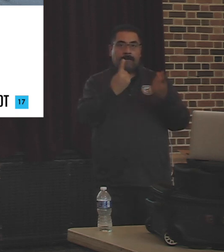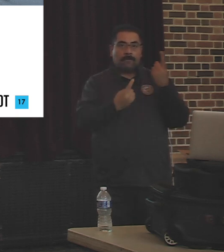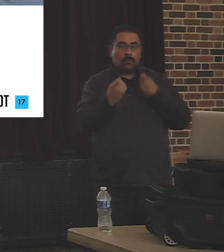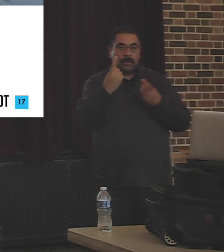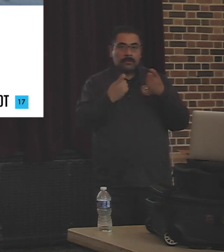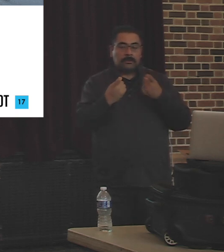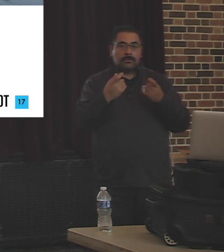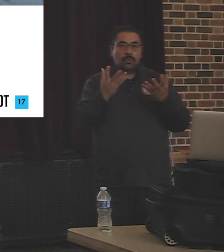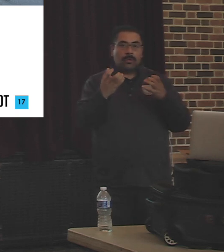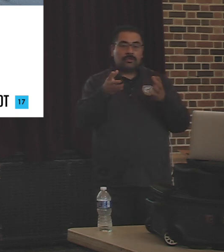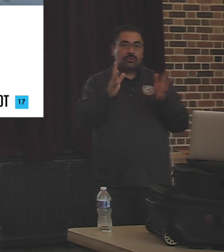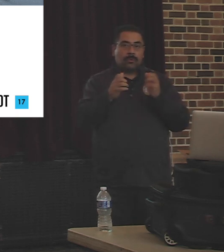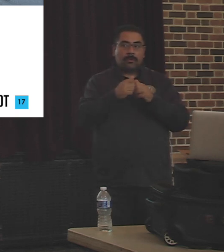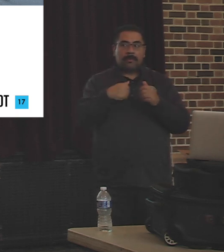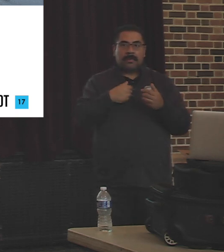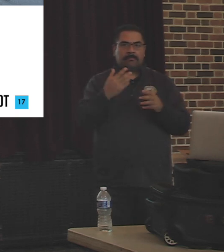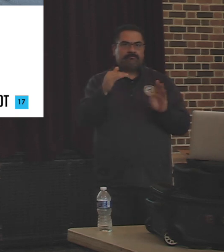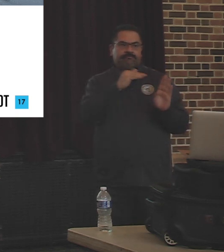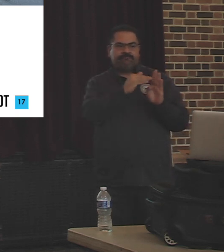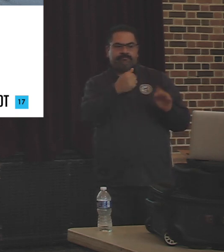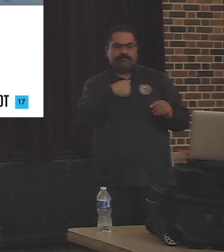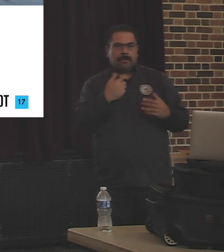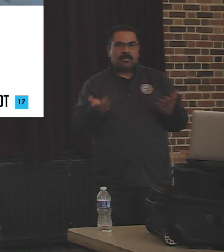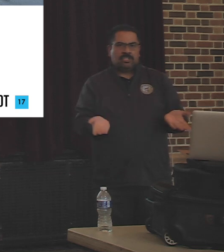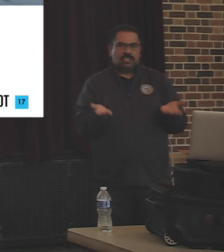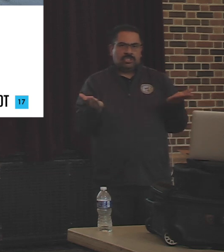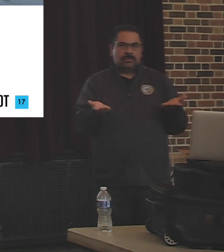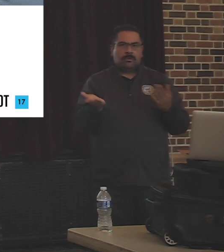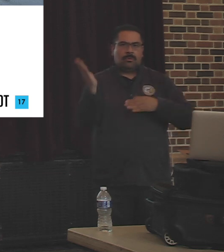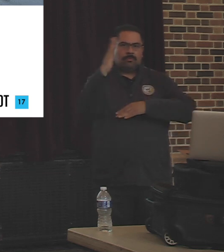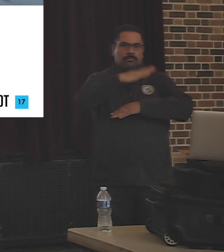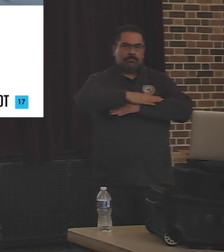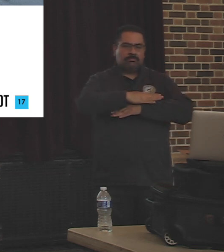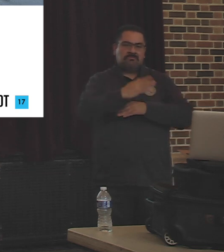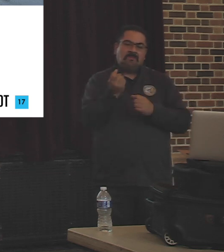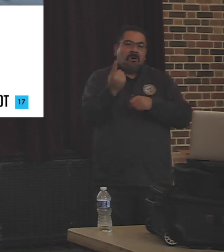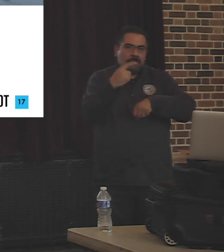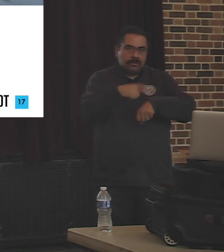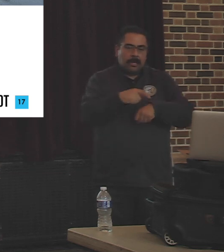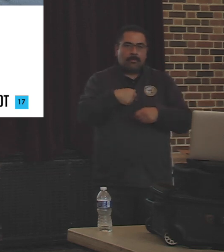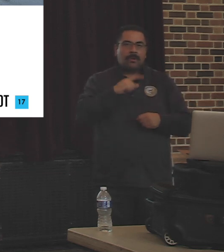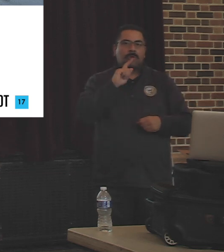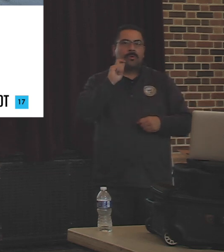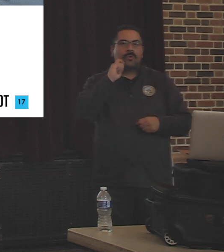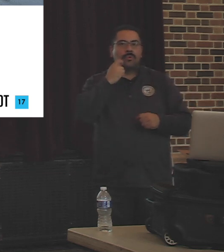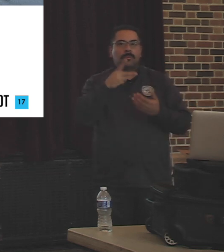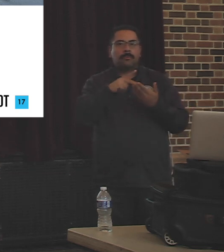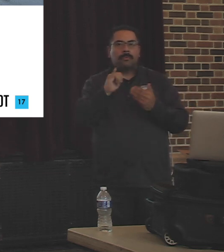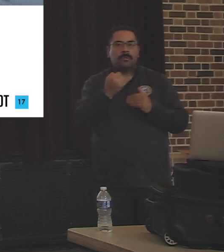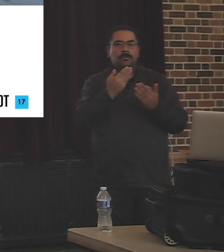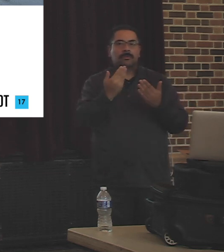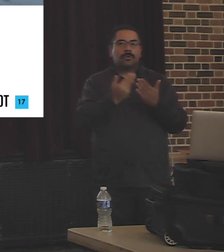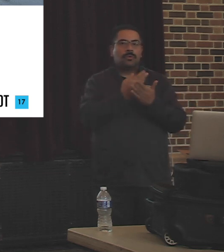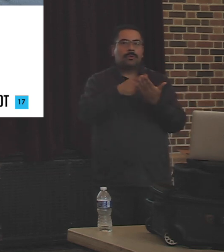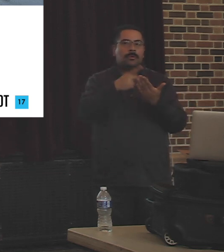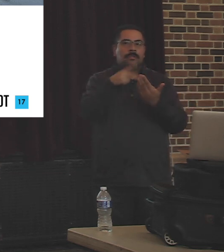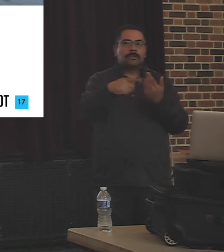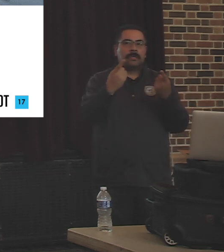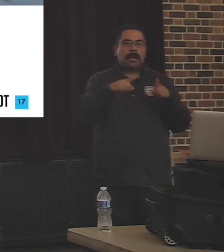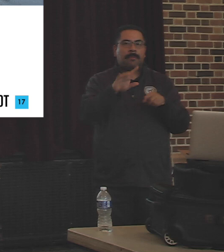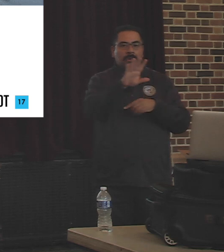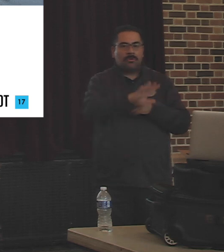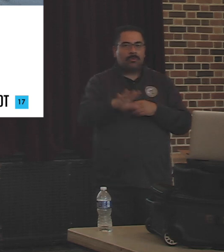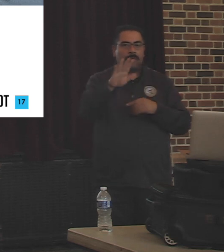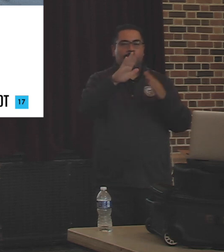to chat, just grab me. I'll be here the whole time. There's just so many really cool projects and really cool initiatives happening all across the